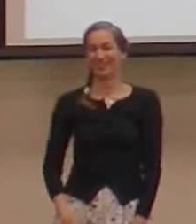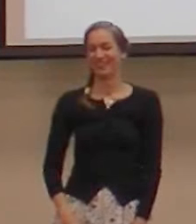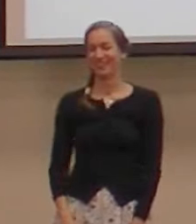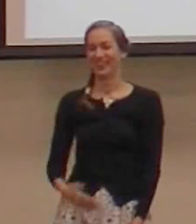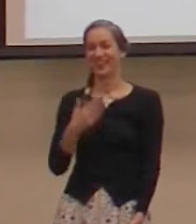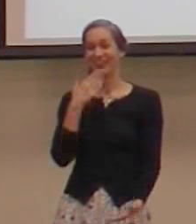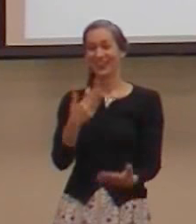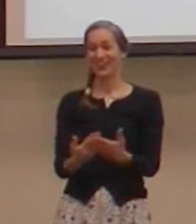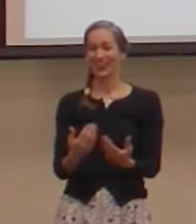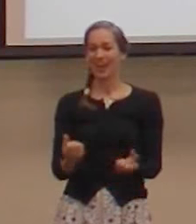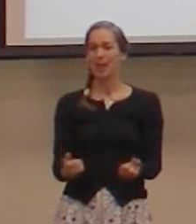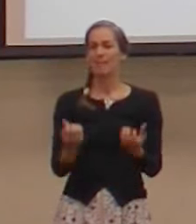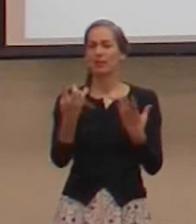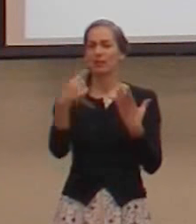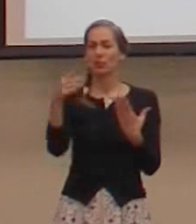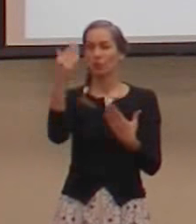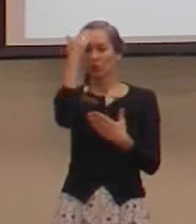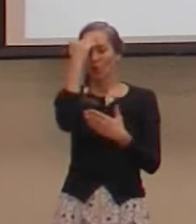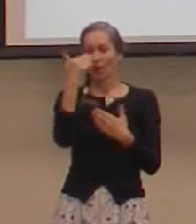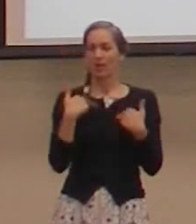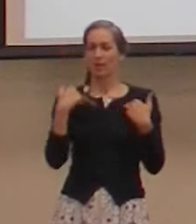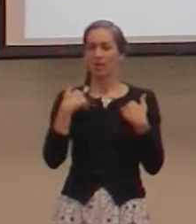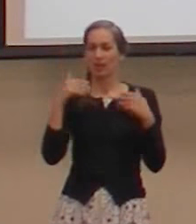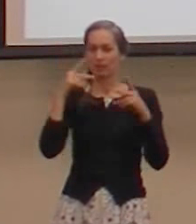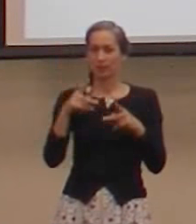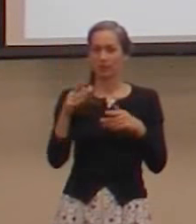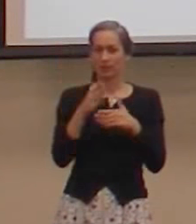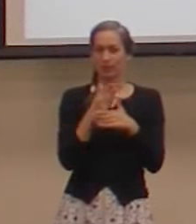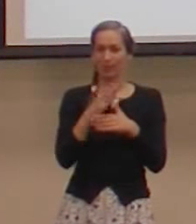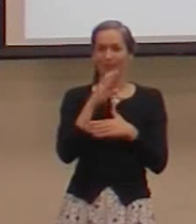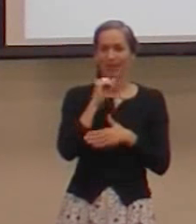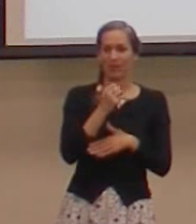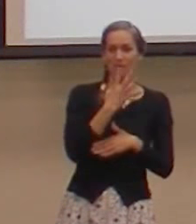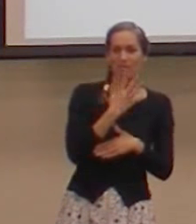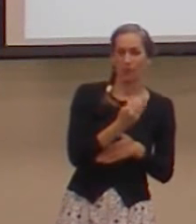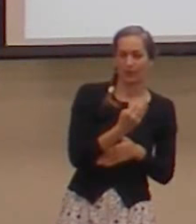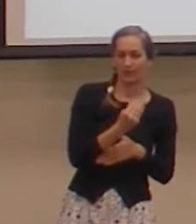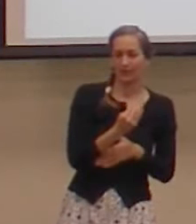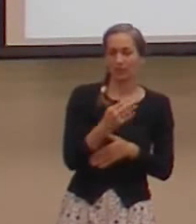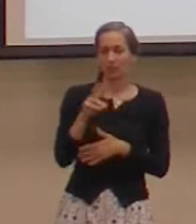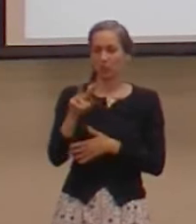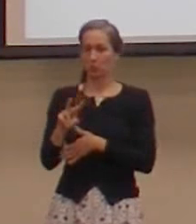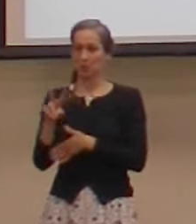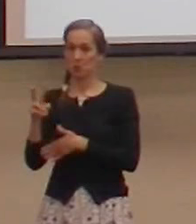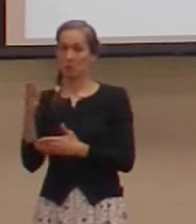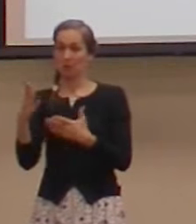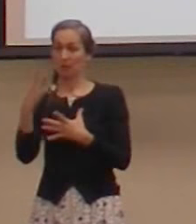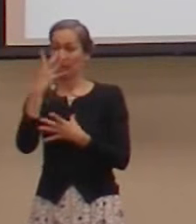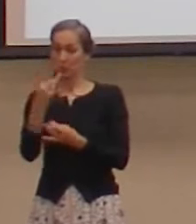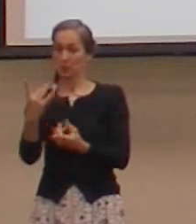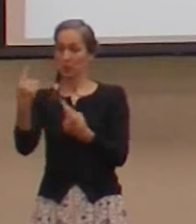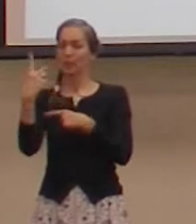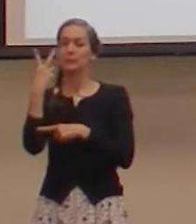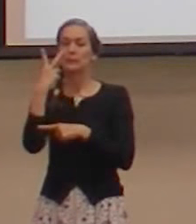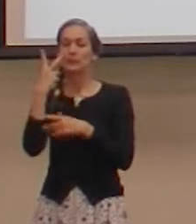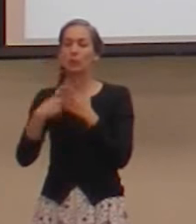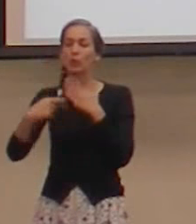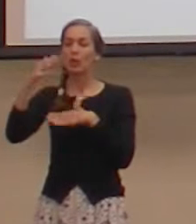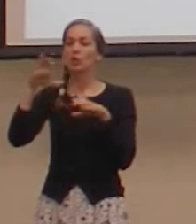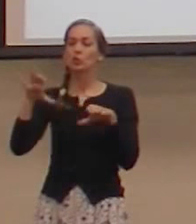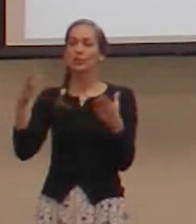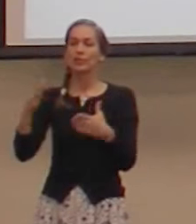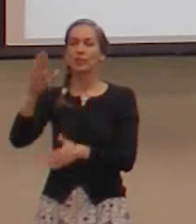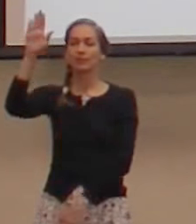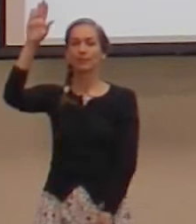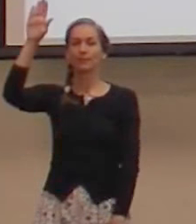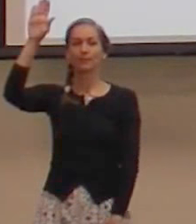Good. How many of you know a young person between the ages of 14 and 22 that might be interested to come and see what God is doing in this place? Let's see a